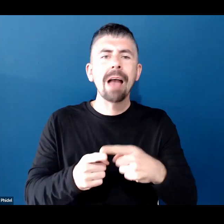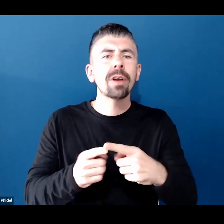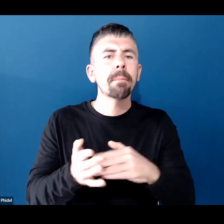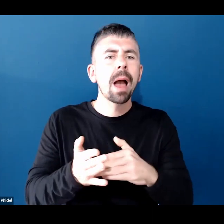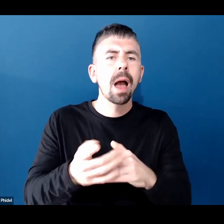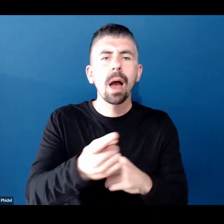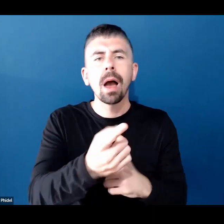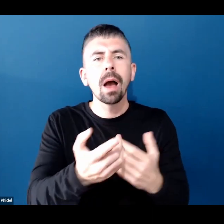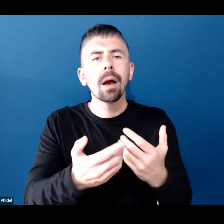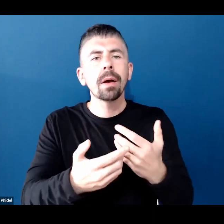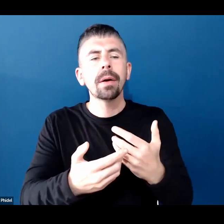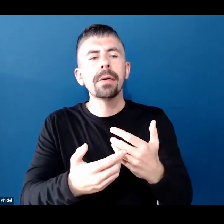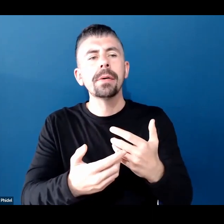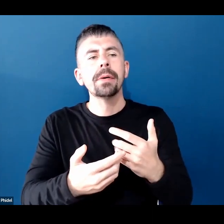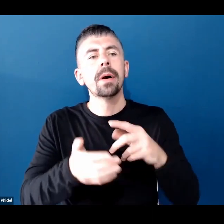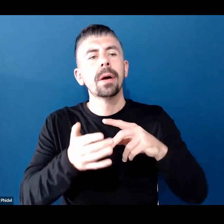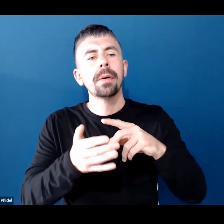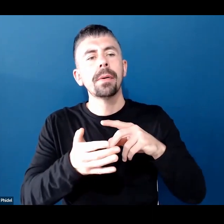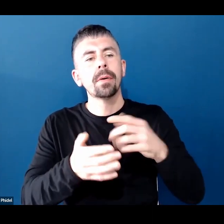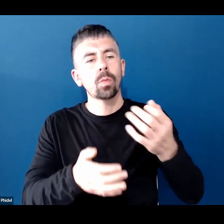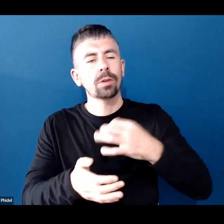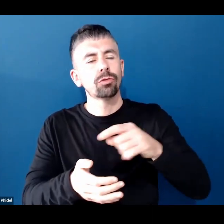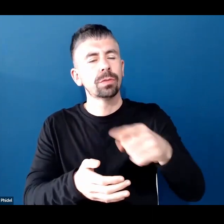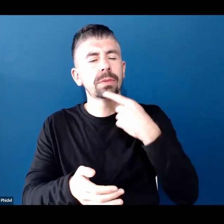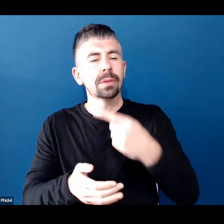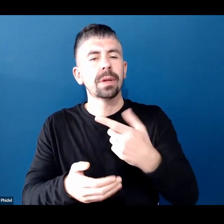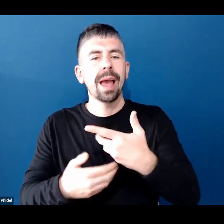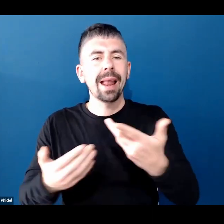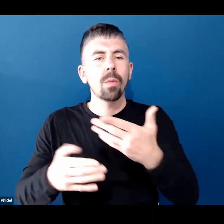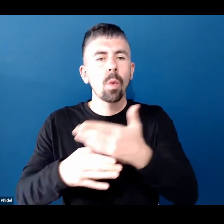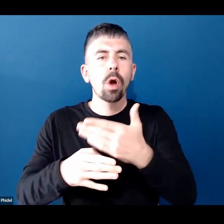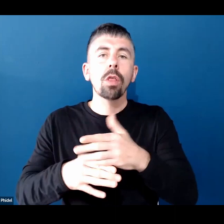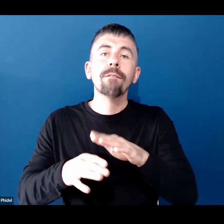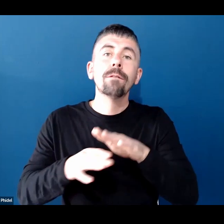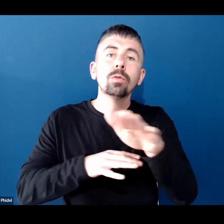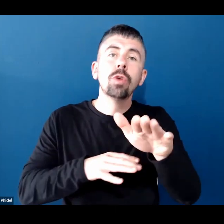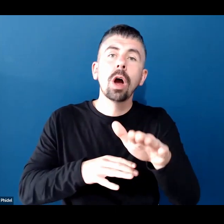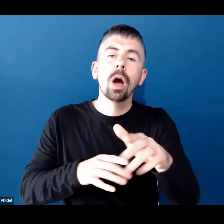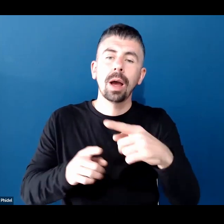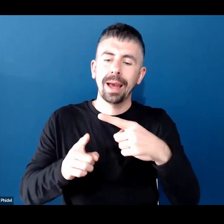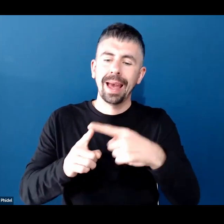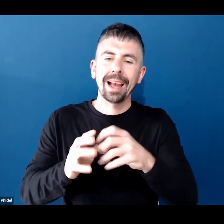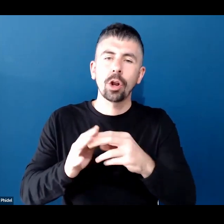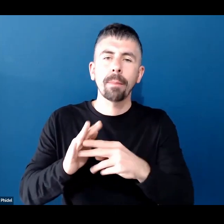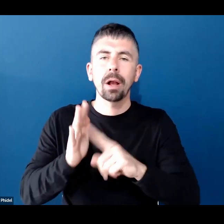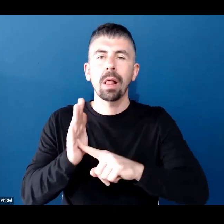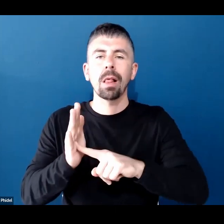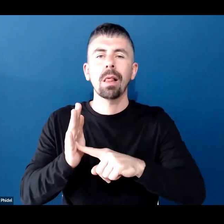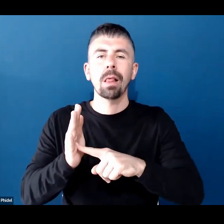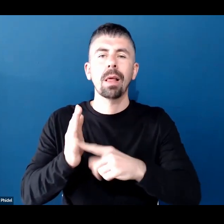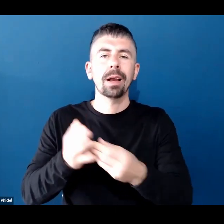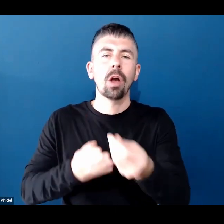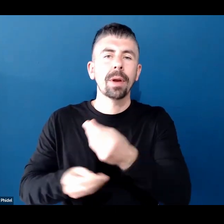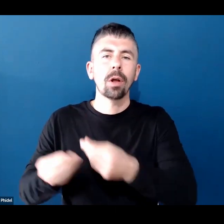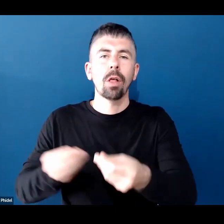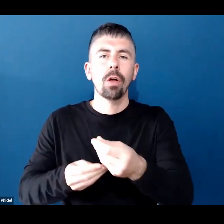any work on how the planning of that reduction in ecological footprint can look like? So I've seen a couple of actors starting work on this,